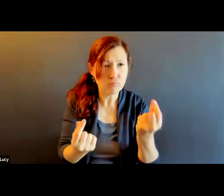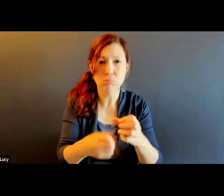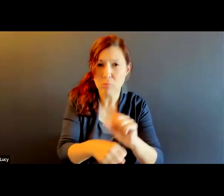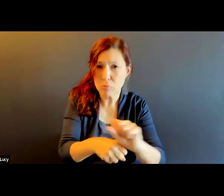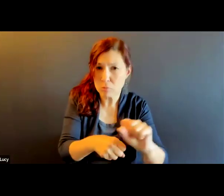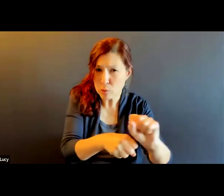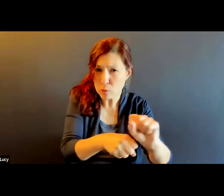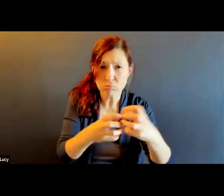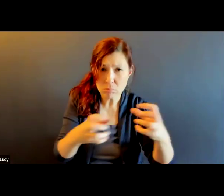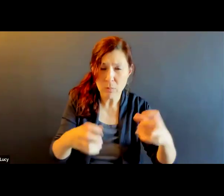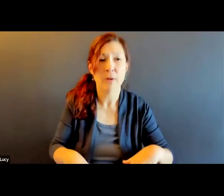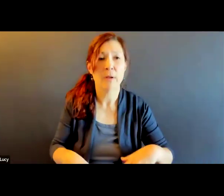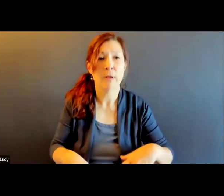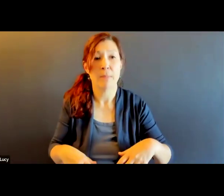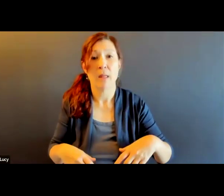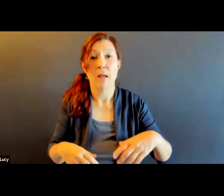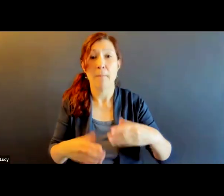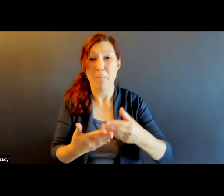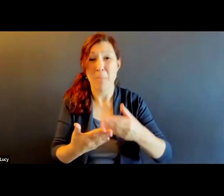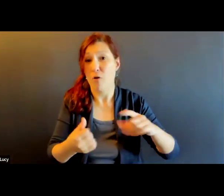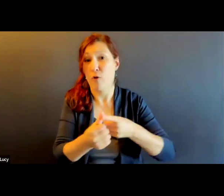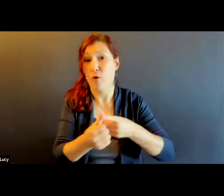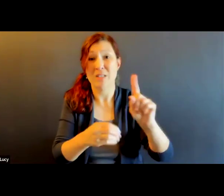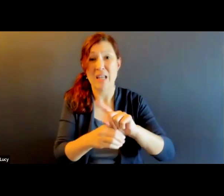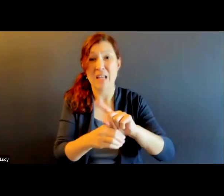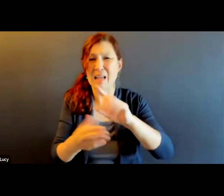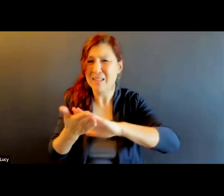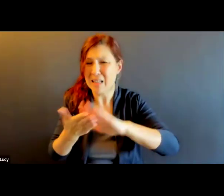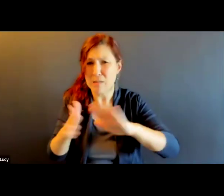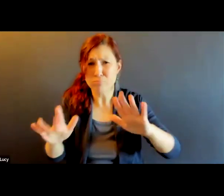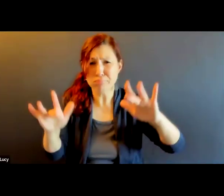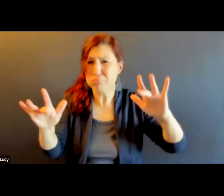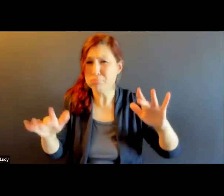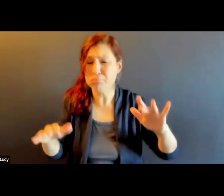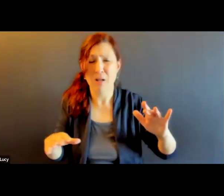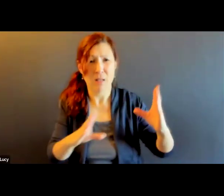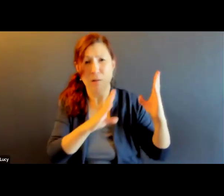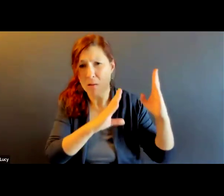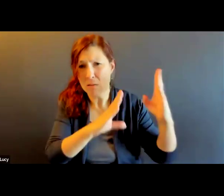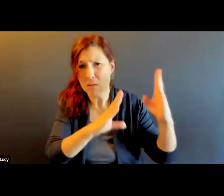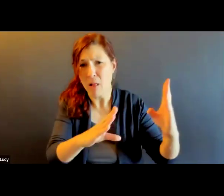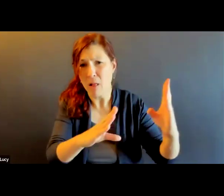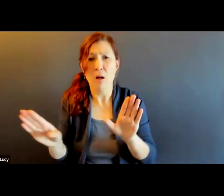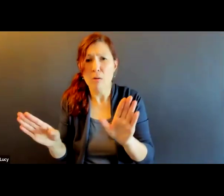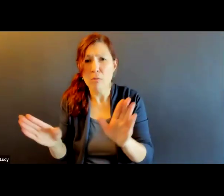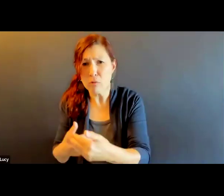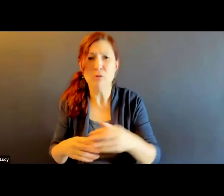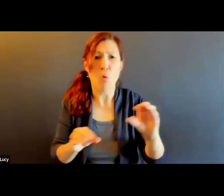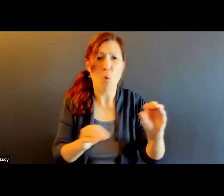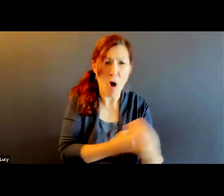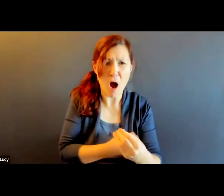first day, in terms of cleaning and sanitizing, stairwells, bathrooms, classrooms, lobbies, corridors, and offices had all been done